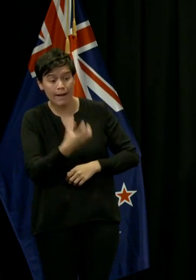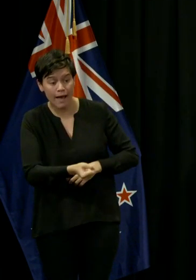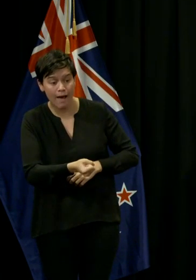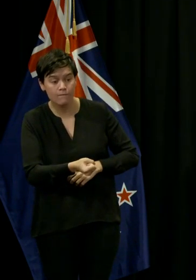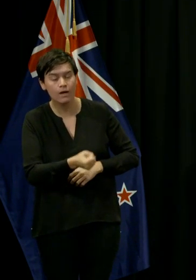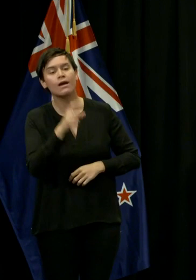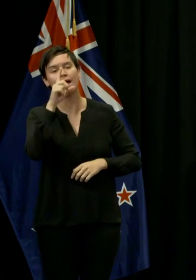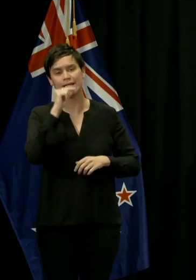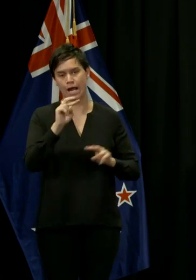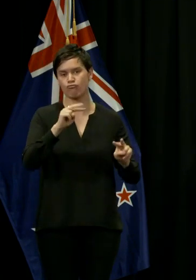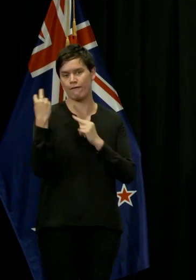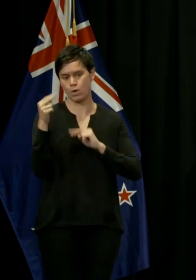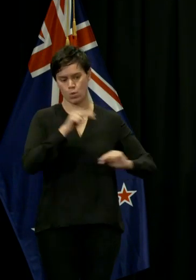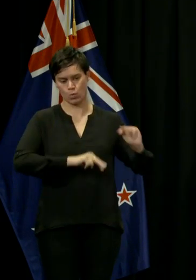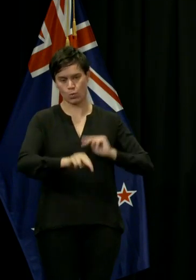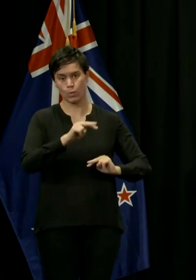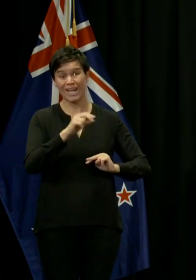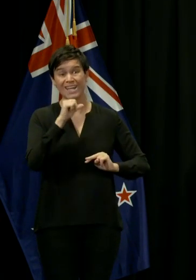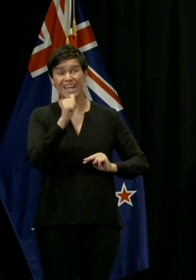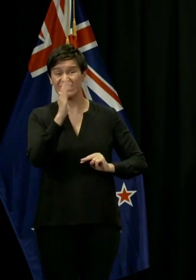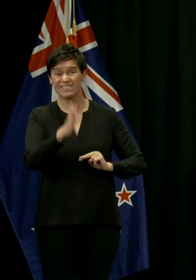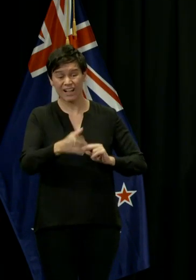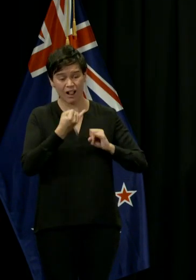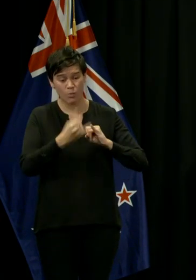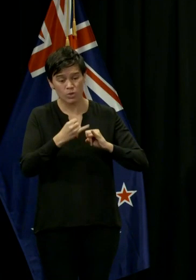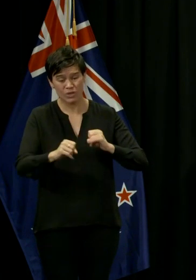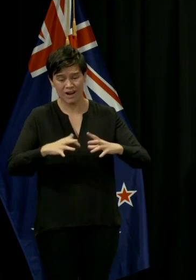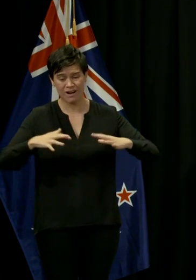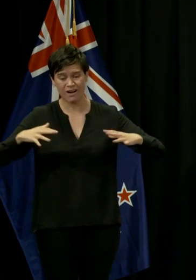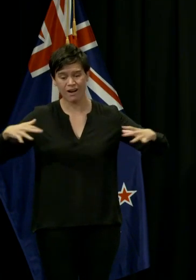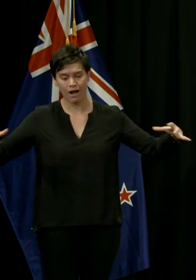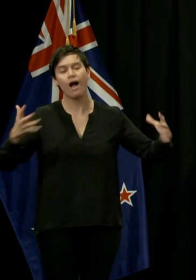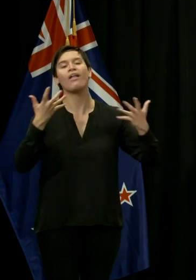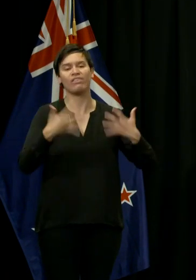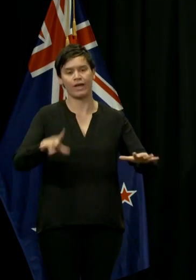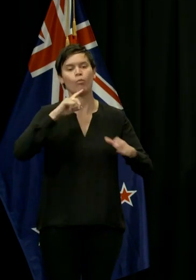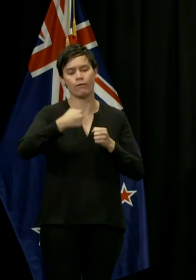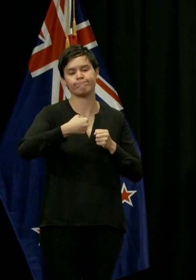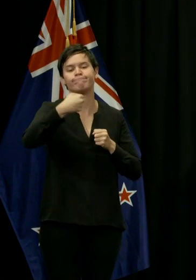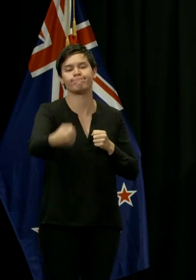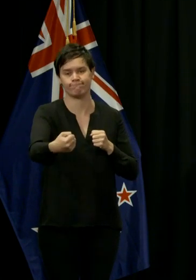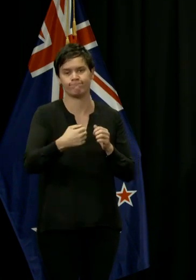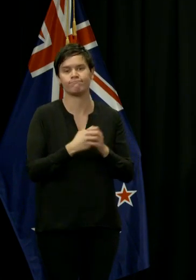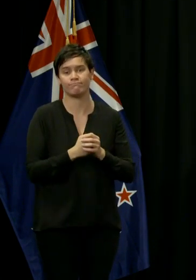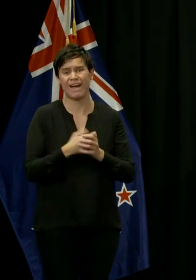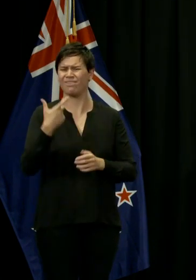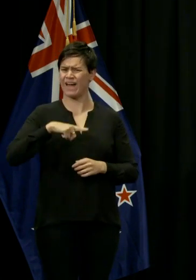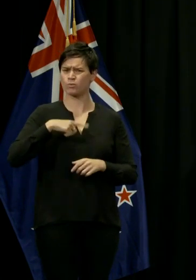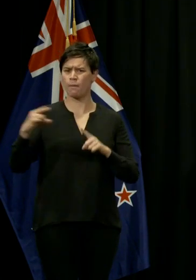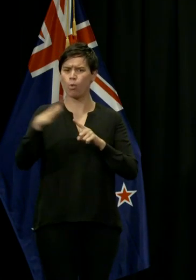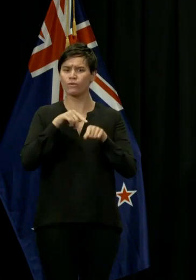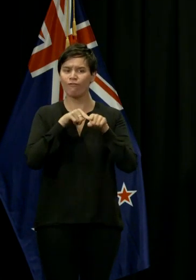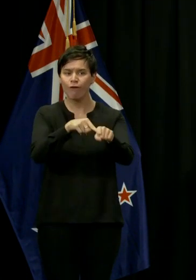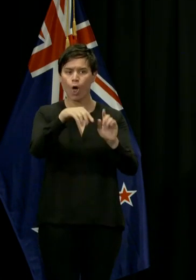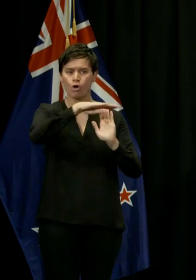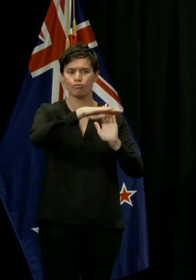living with them for longer. That is why sticking to the rules matters. If we don't, if